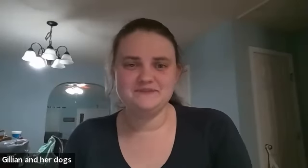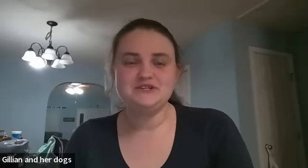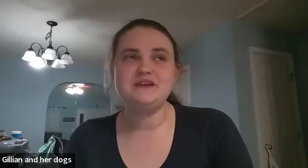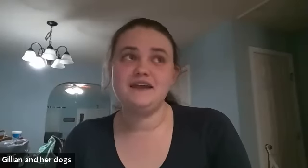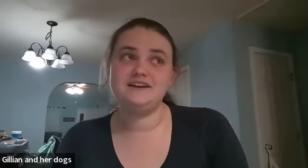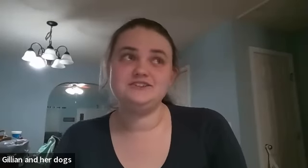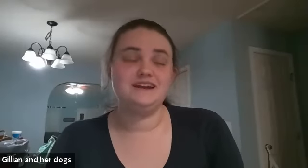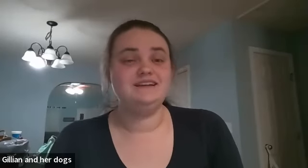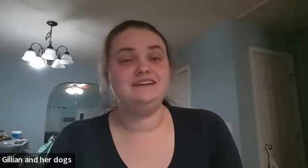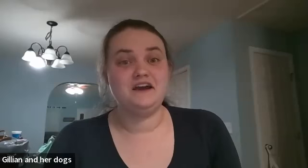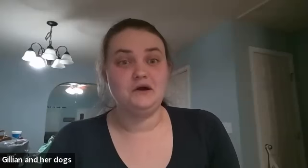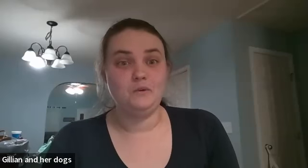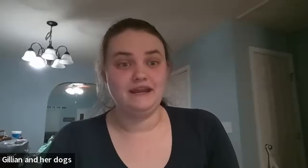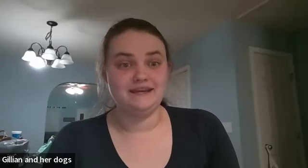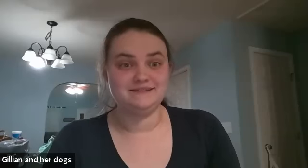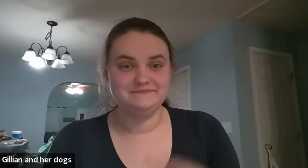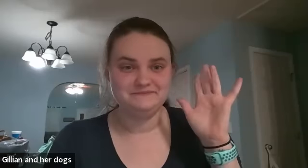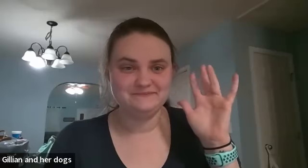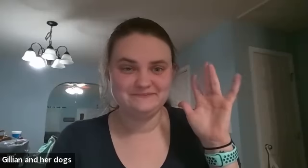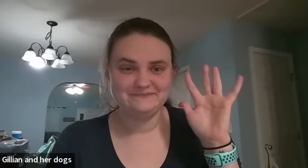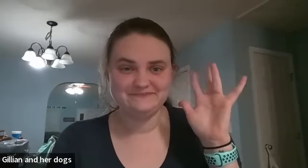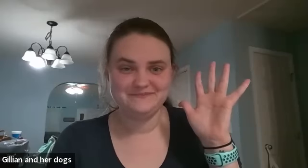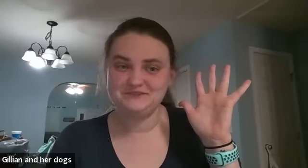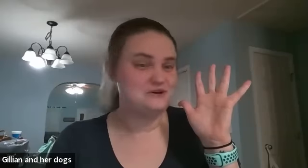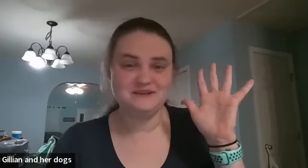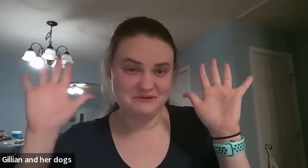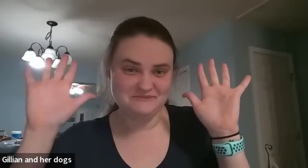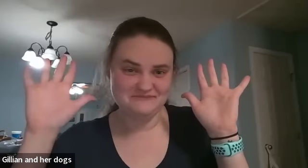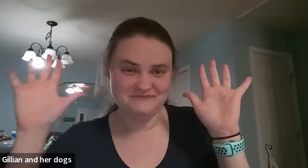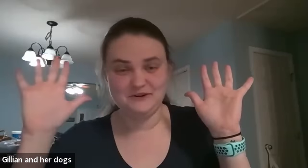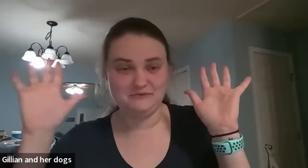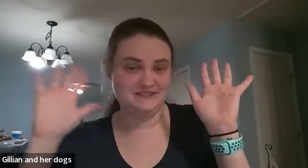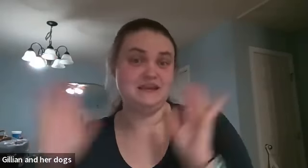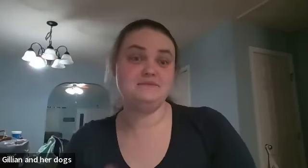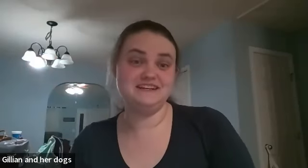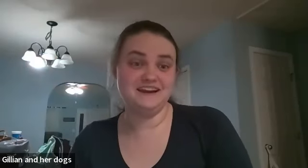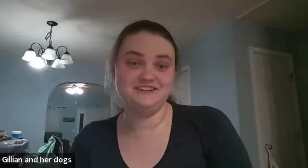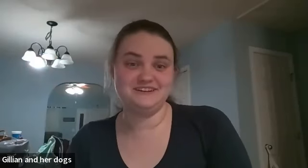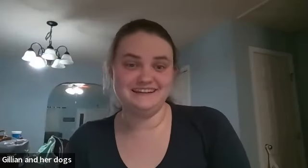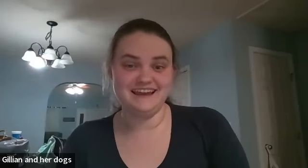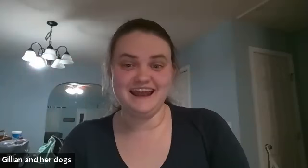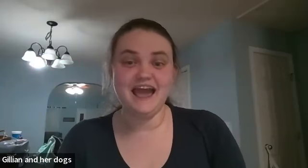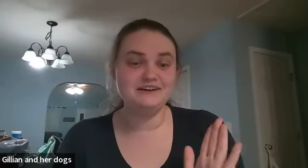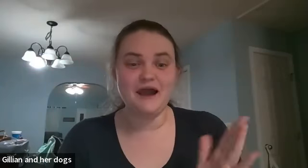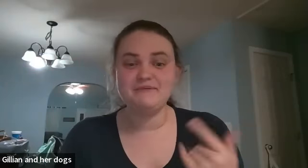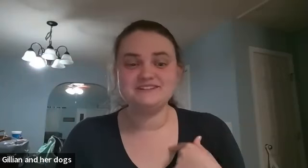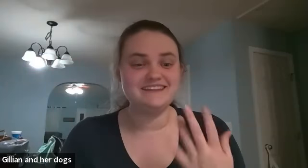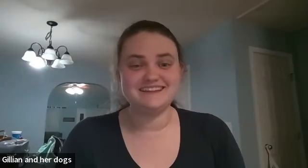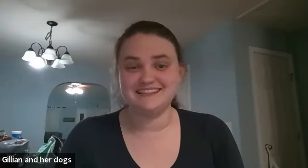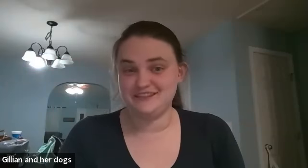to 999 on one hand. You don't need both for up to 999. I don't know. I personally think that's like the